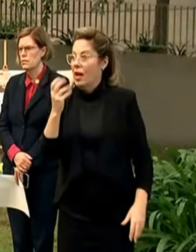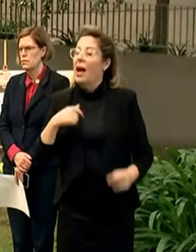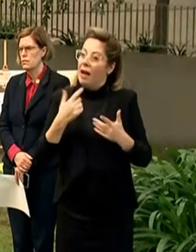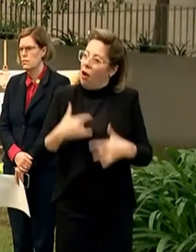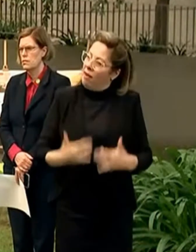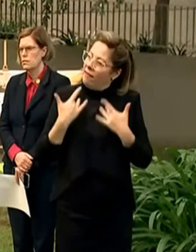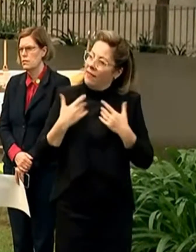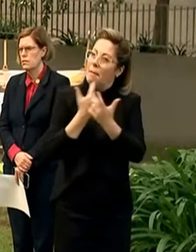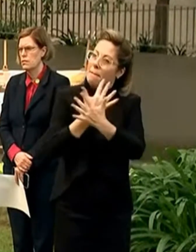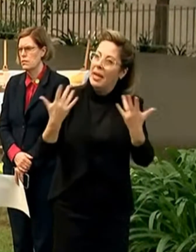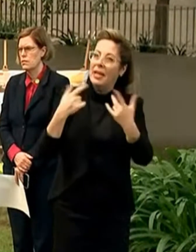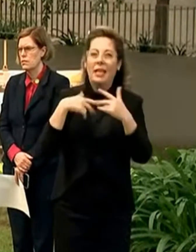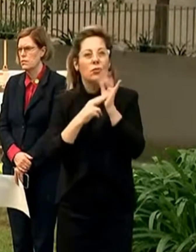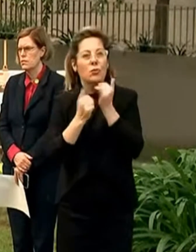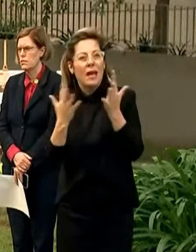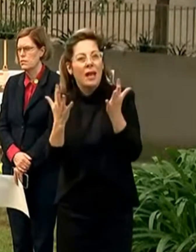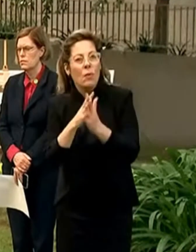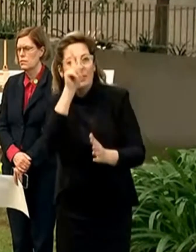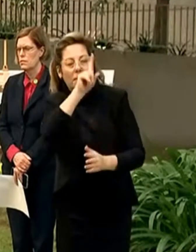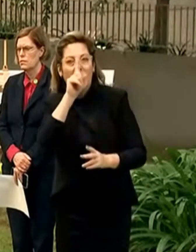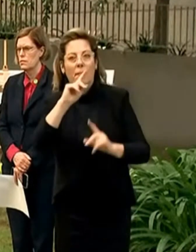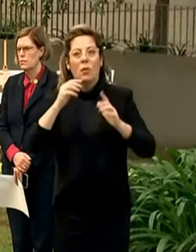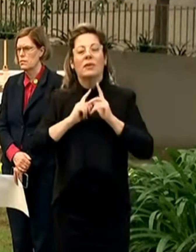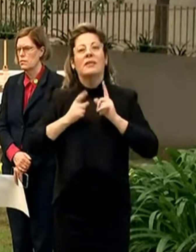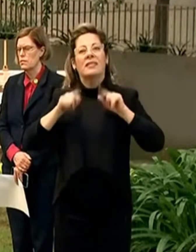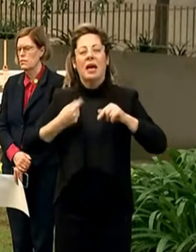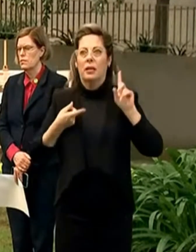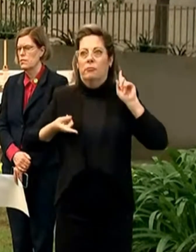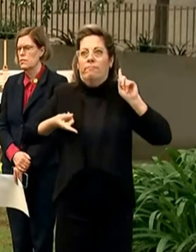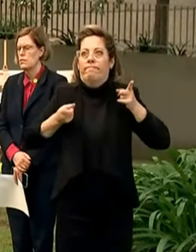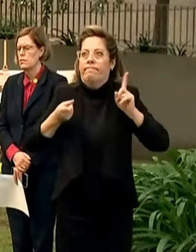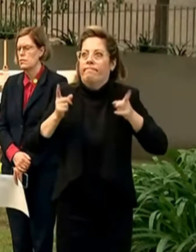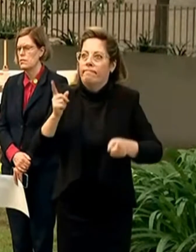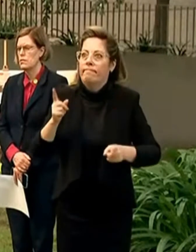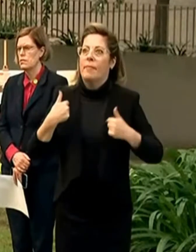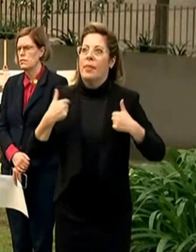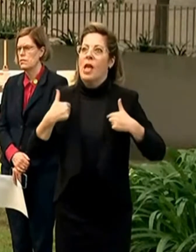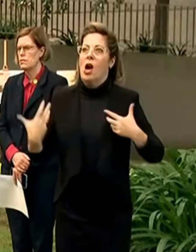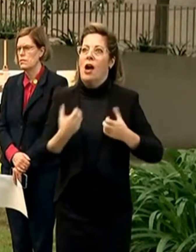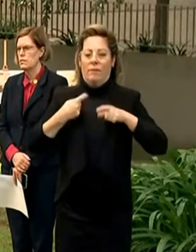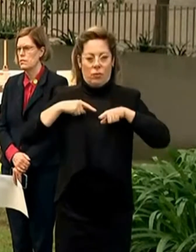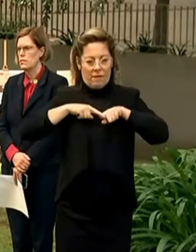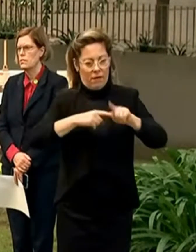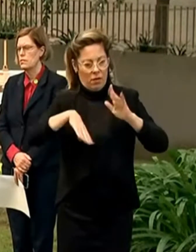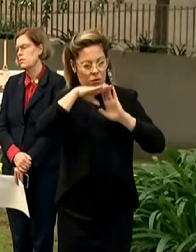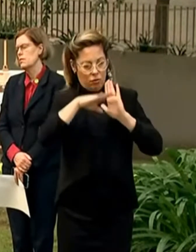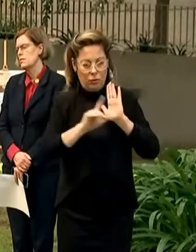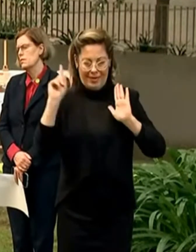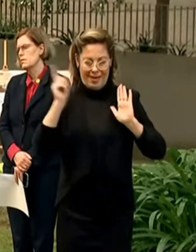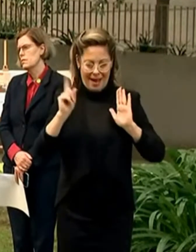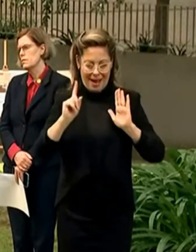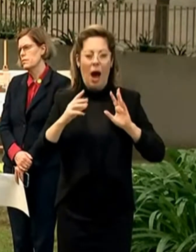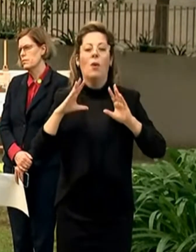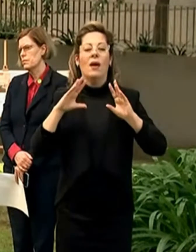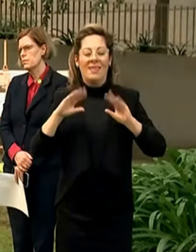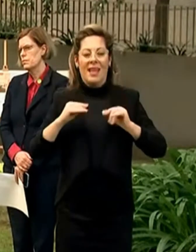a bit harder now, if we take every bit of advice we can to reduce the risk of spreading the virus, well, then that means we have a much